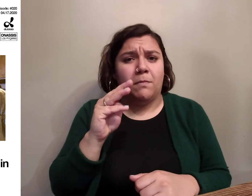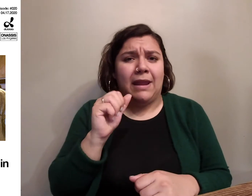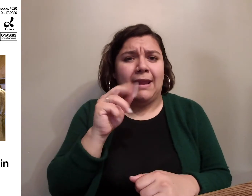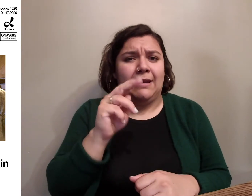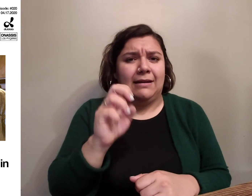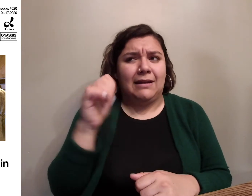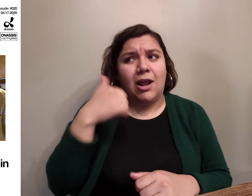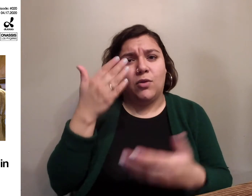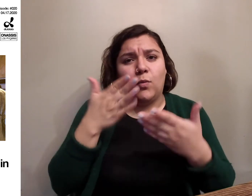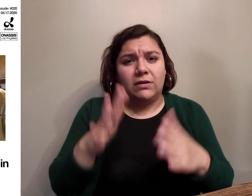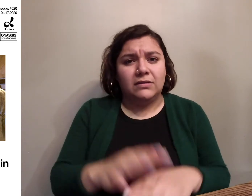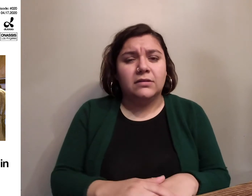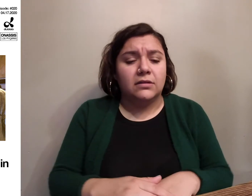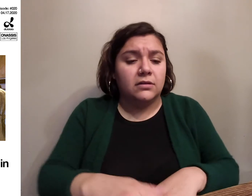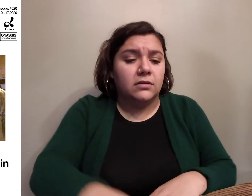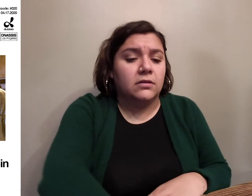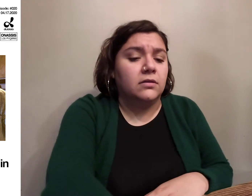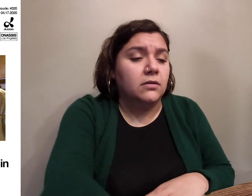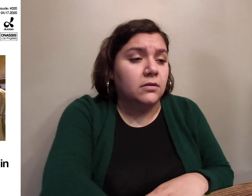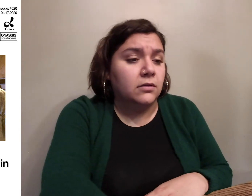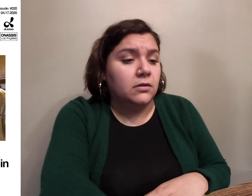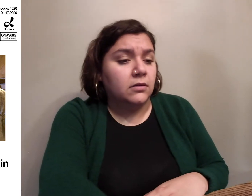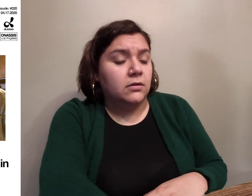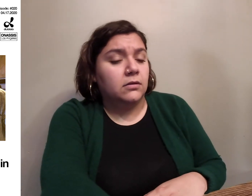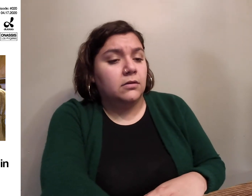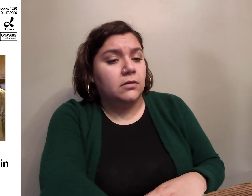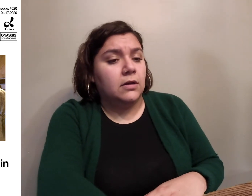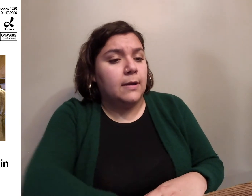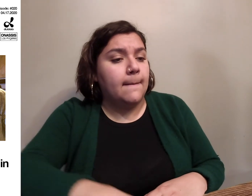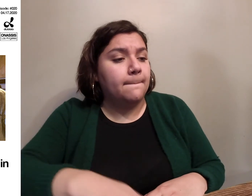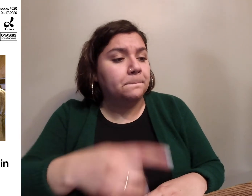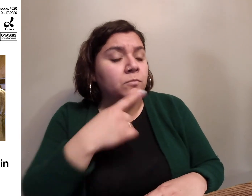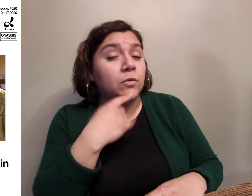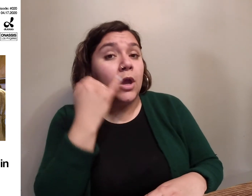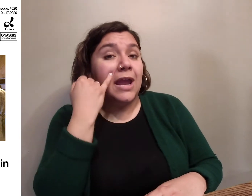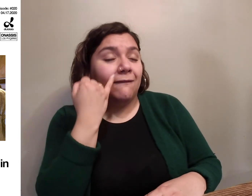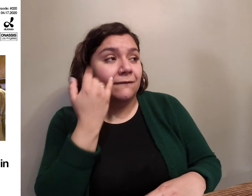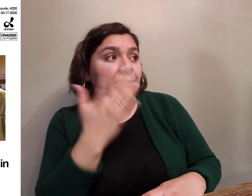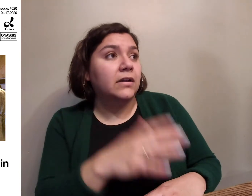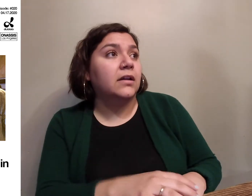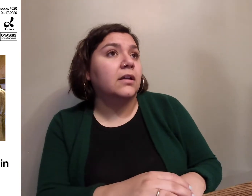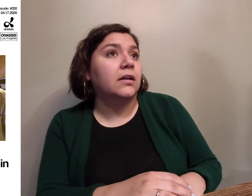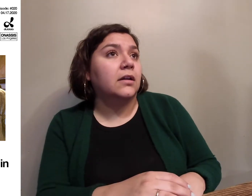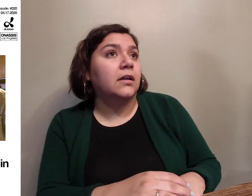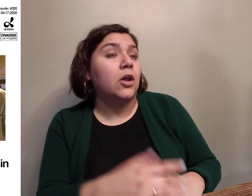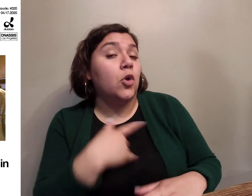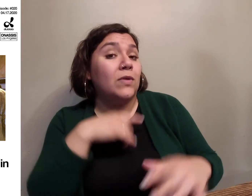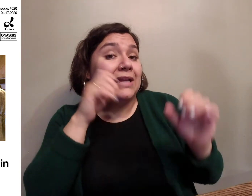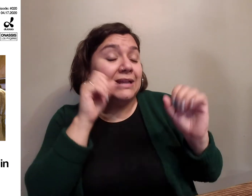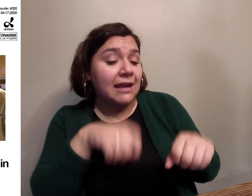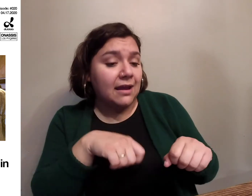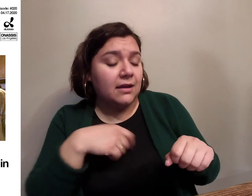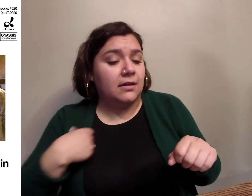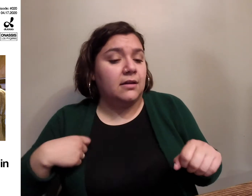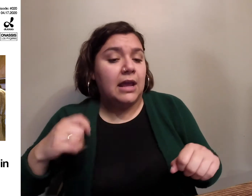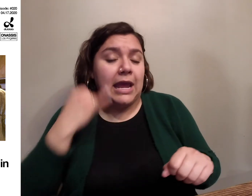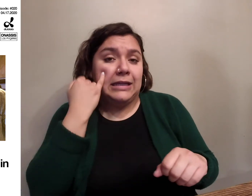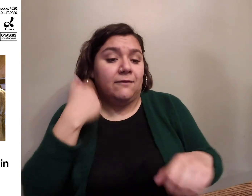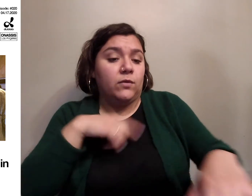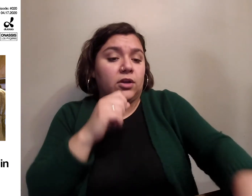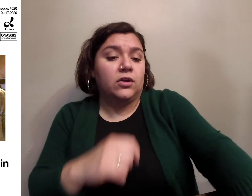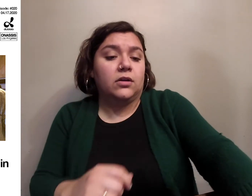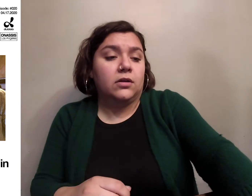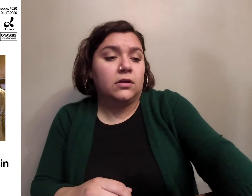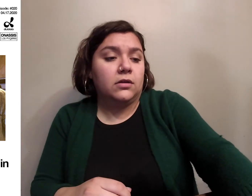I heard you say, what if, as if we could have. Right, it's all conditional.